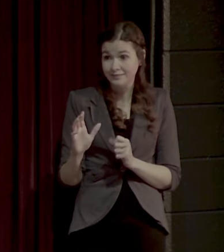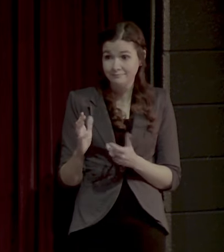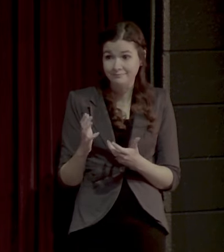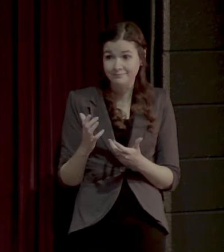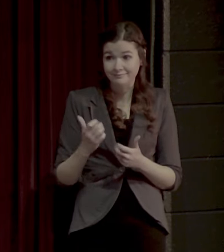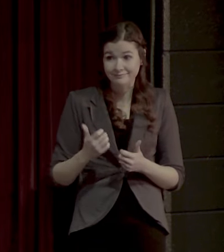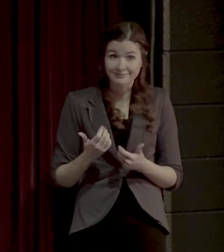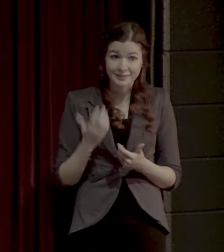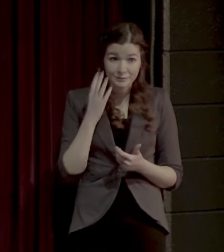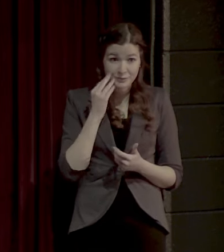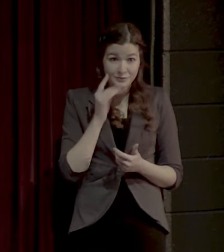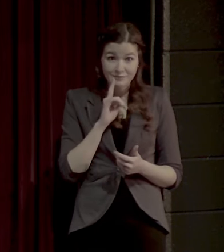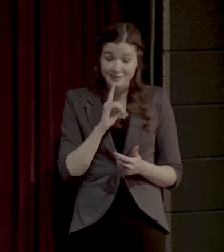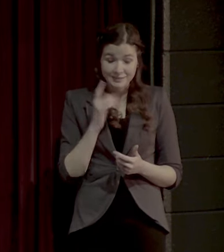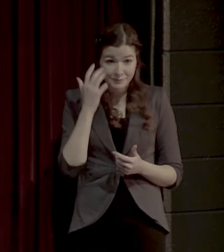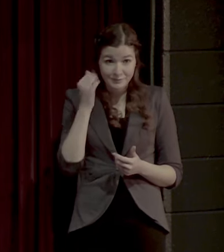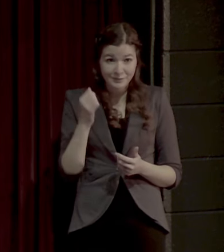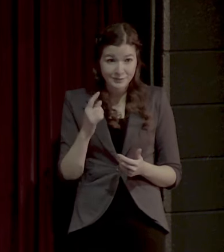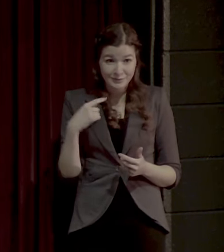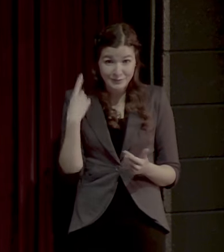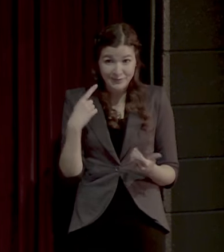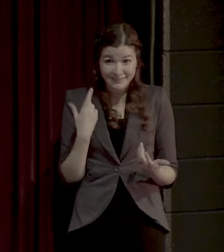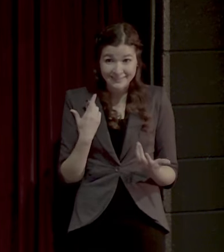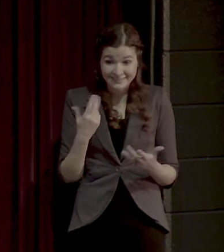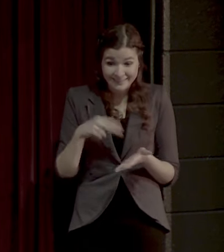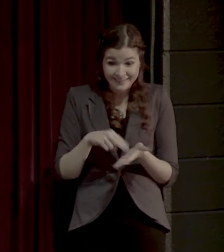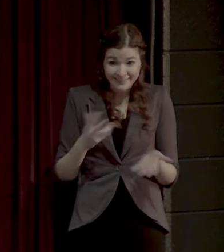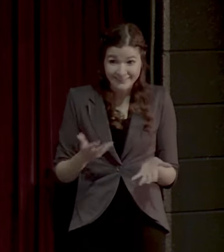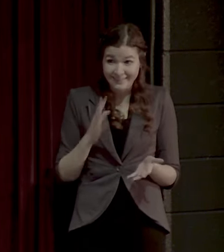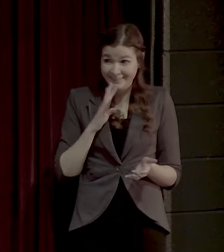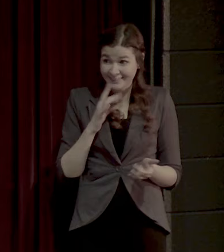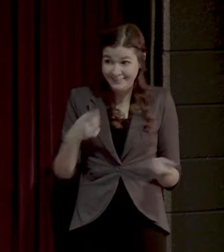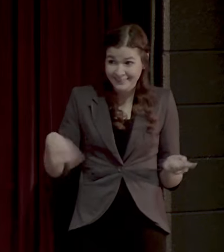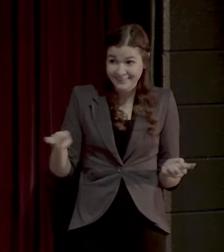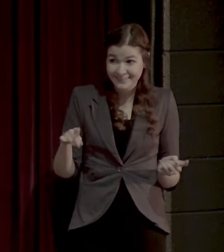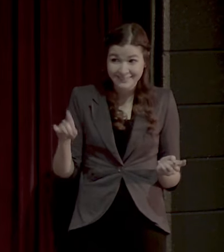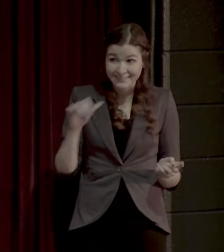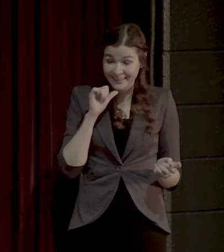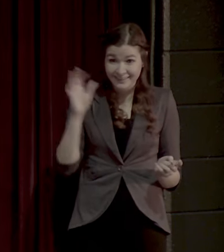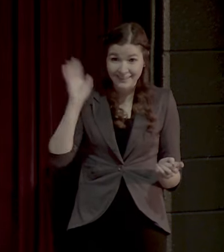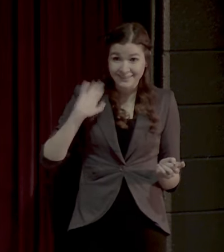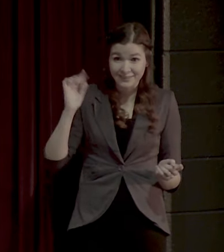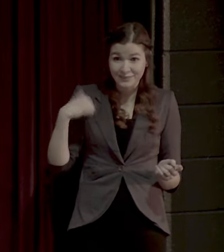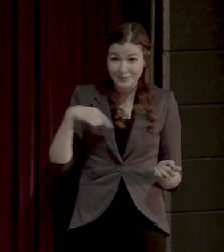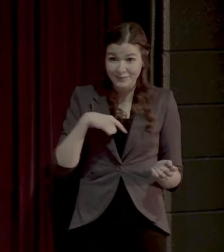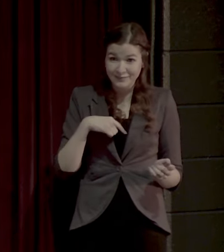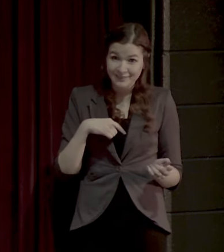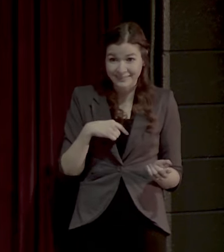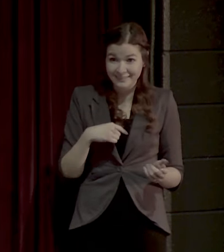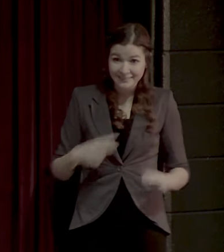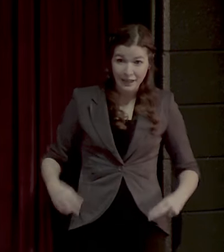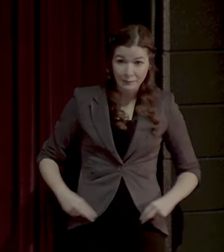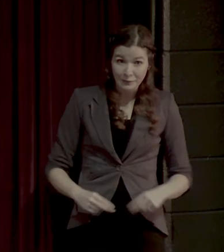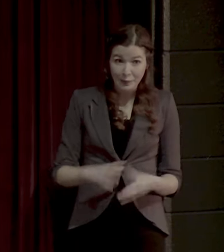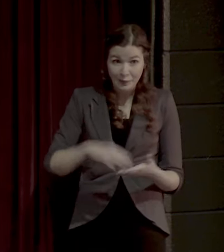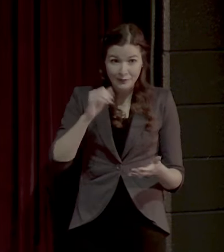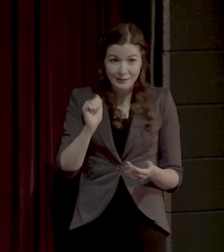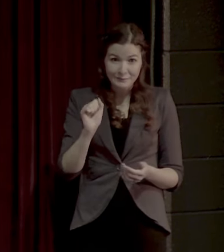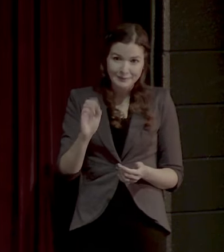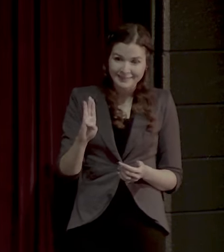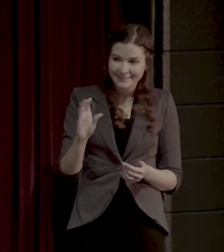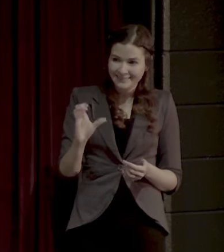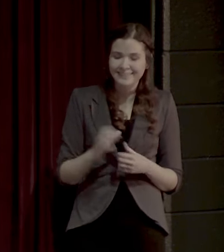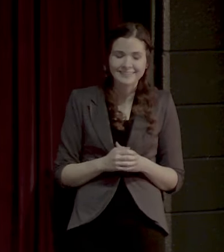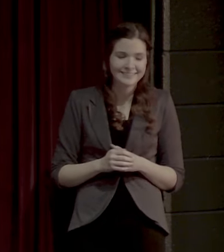It's kind of crazy standing here and talking to you guys. You know, not too long ago, we were rolling around in diapers and learning our ABCs.